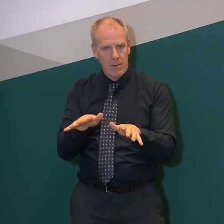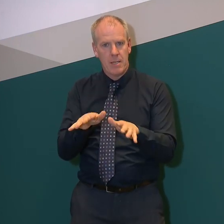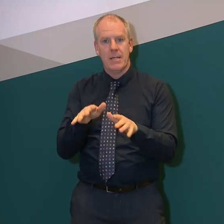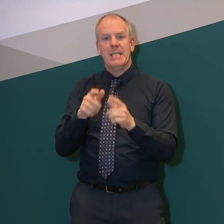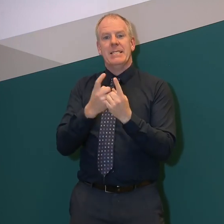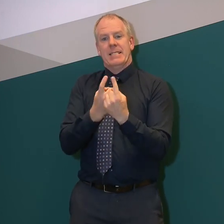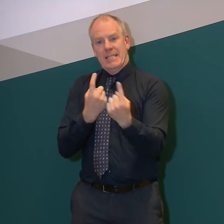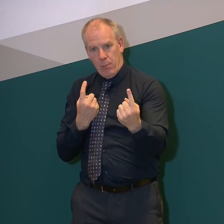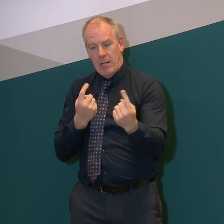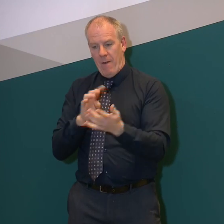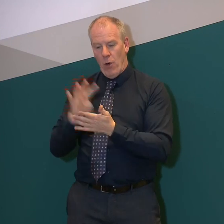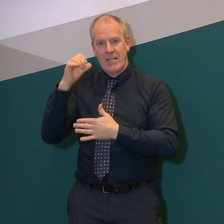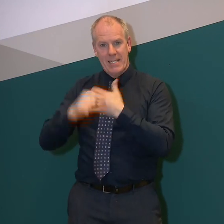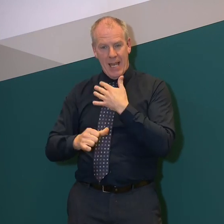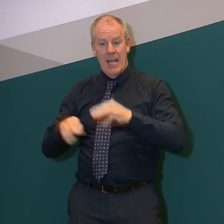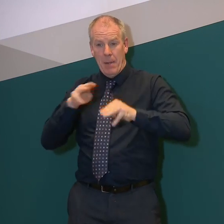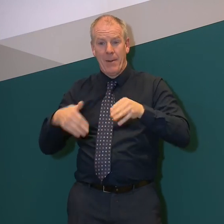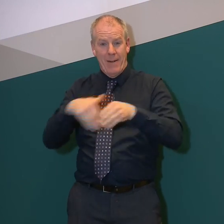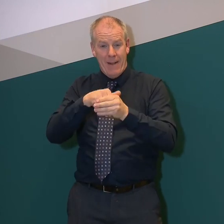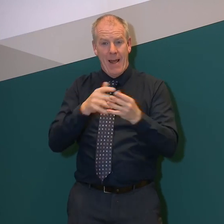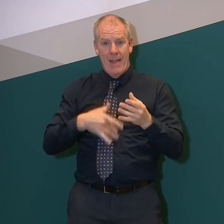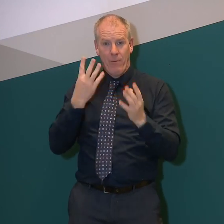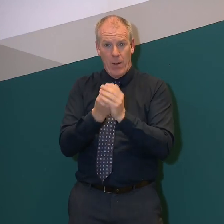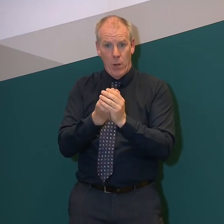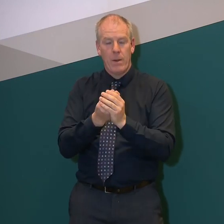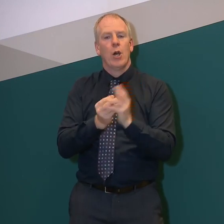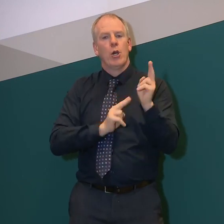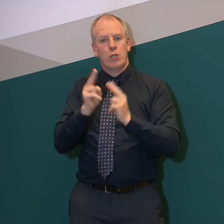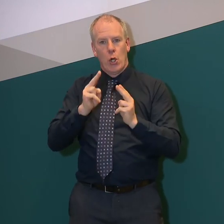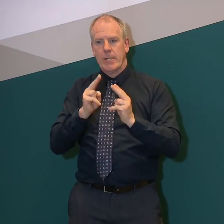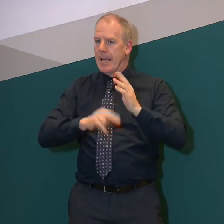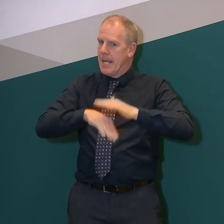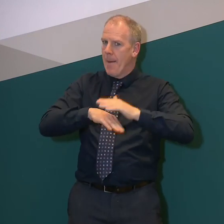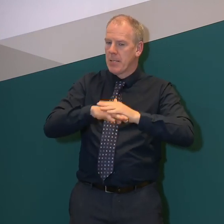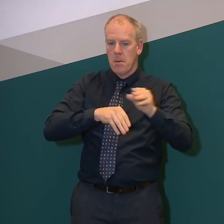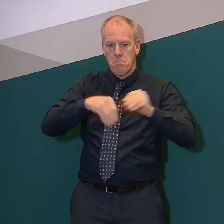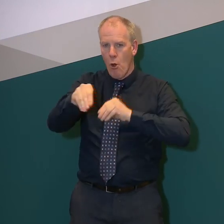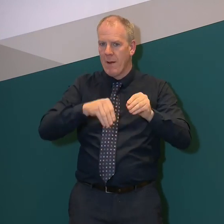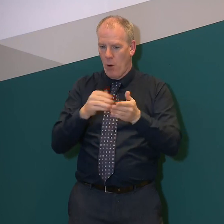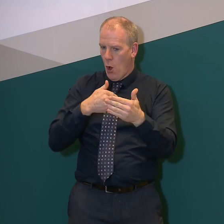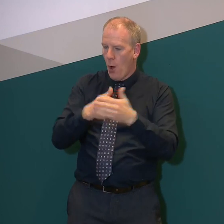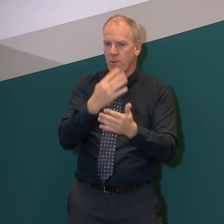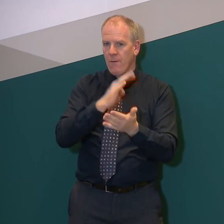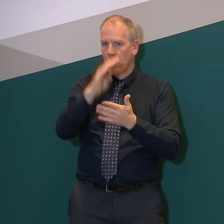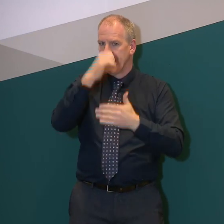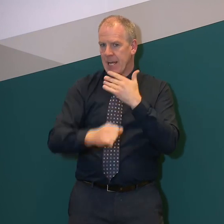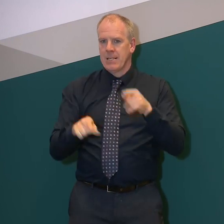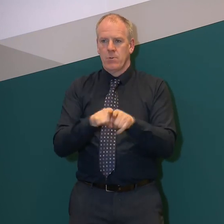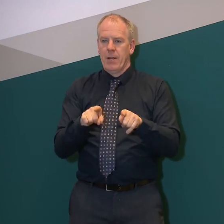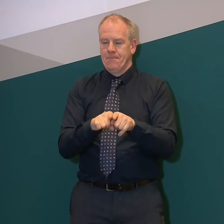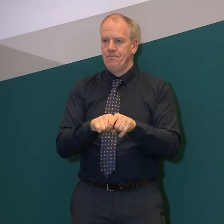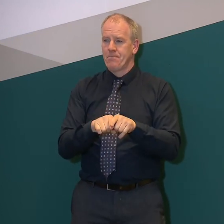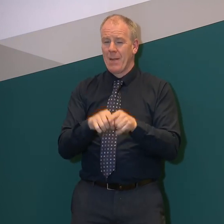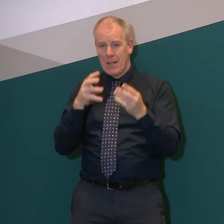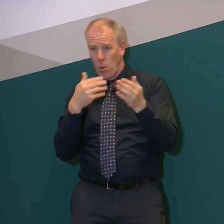the contacts in your house, your household contacts, should also restrict their movements for that time period. And that